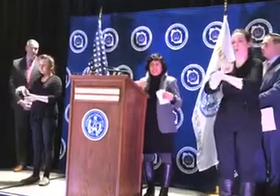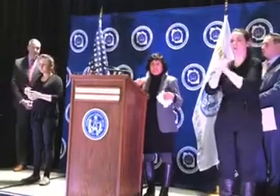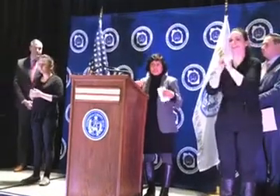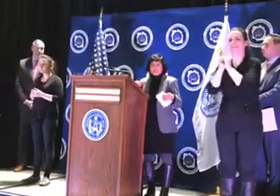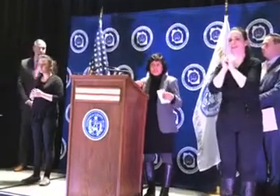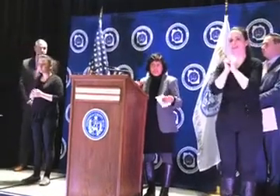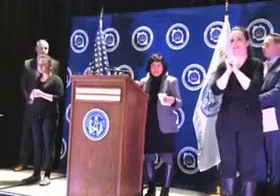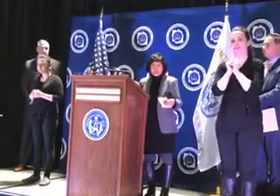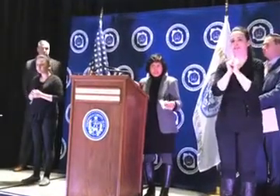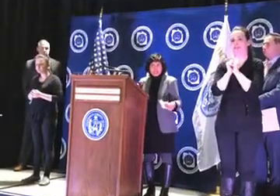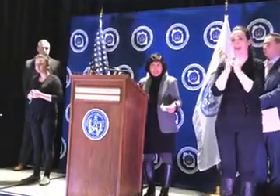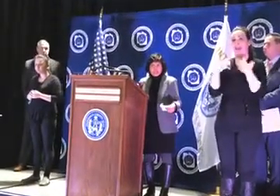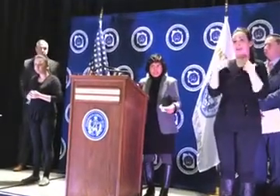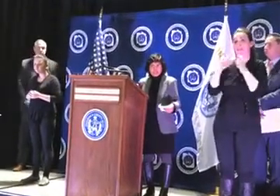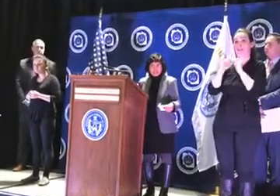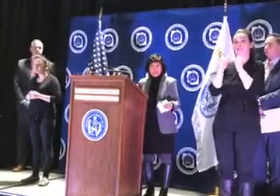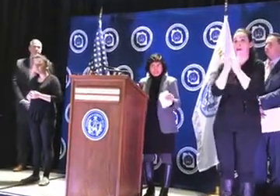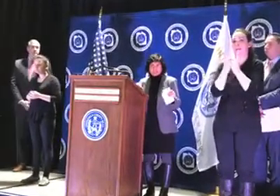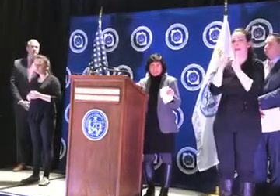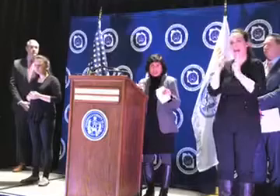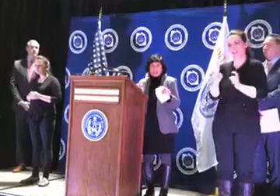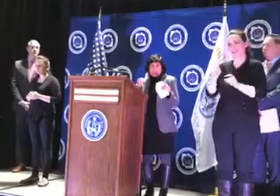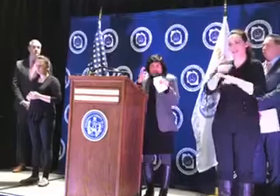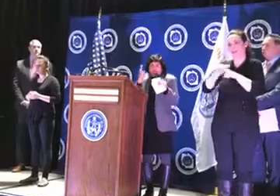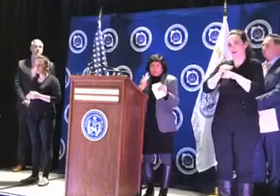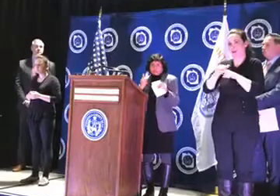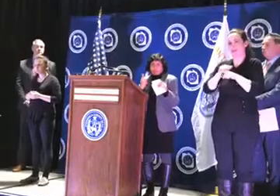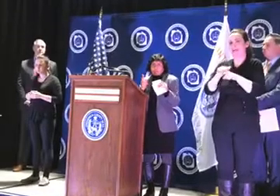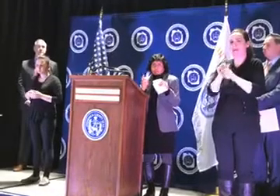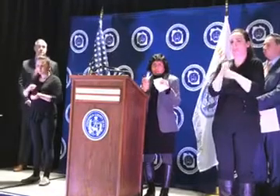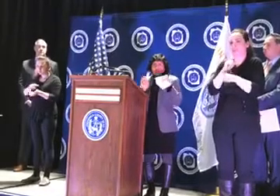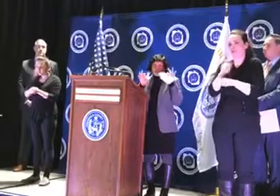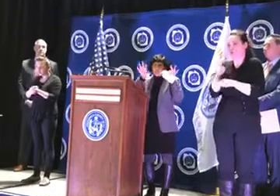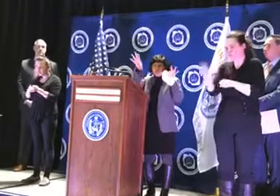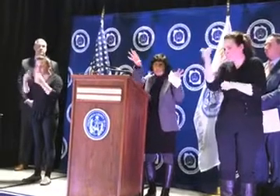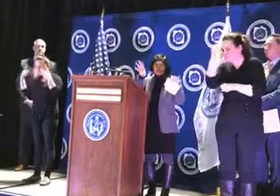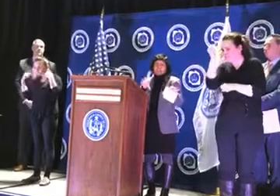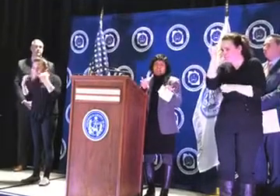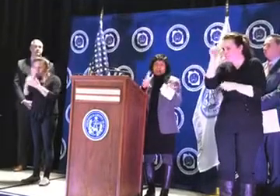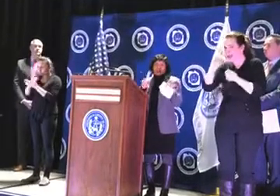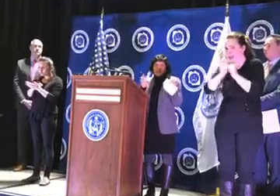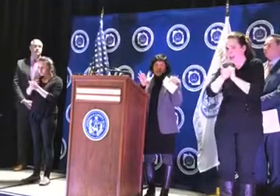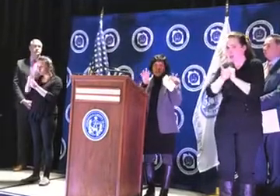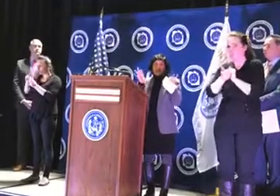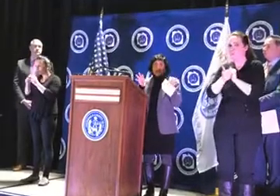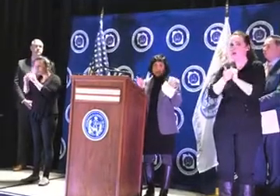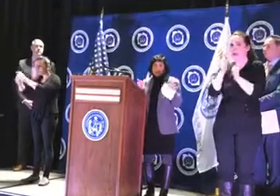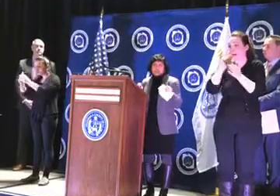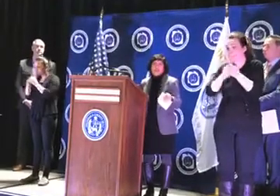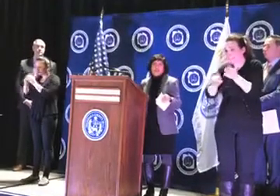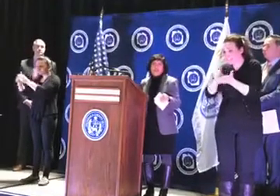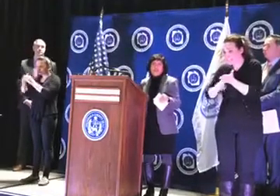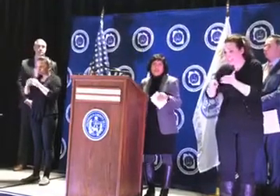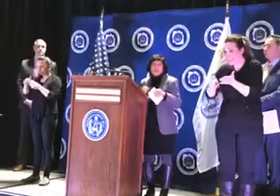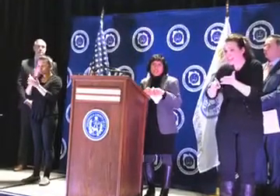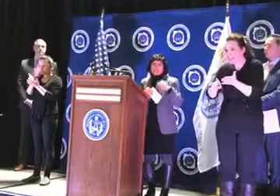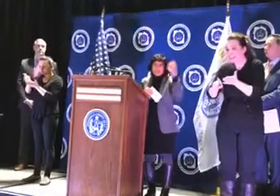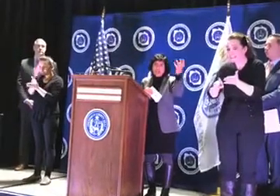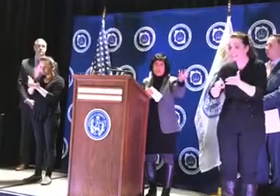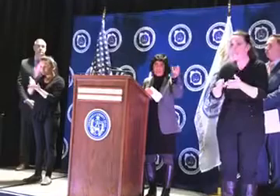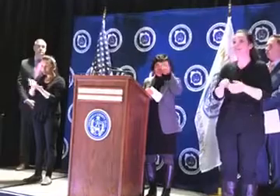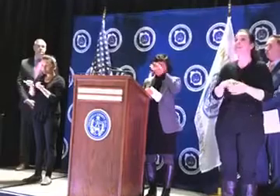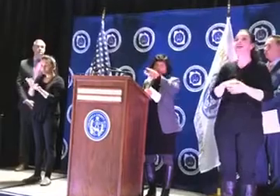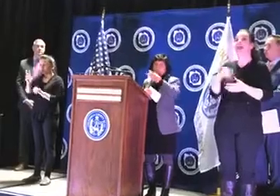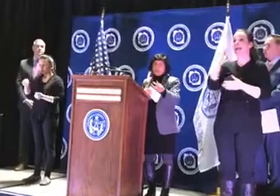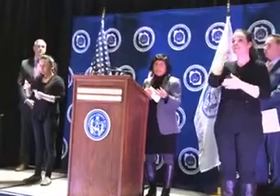kind of very specific way the investigation is done. It's like you find one person, you have multiple trees coming, like multiple arms are coming out, and you have